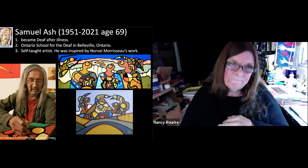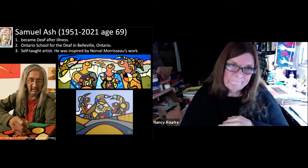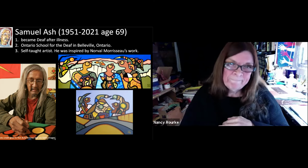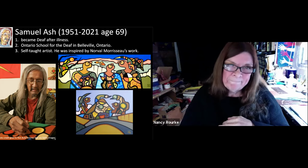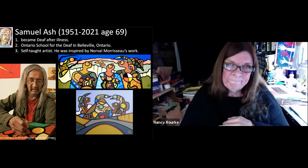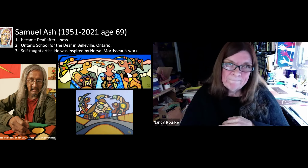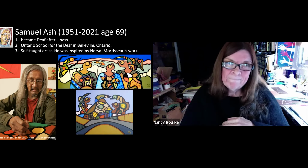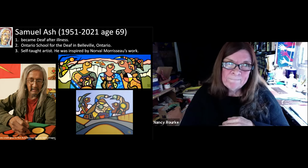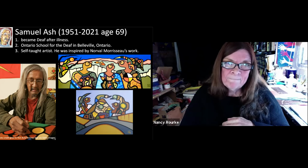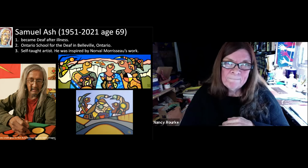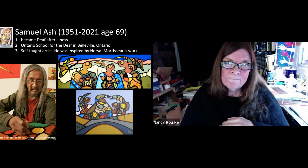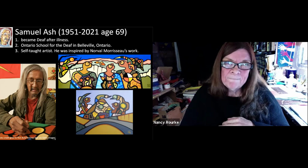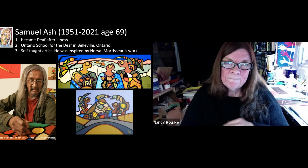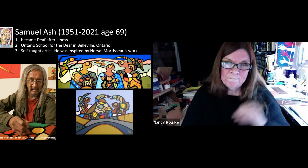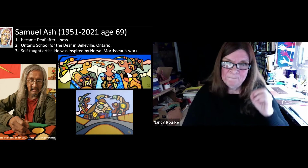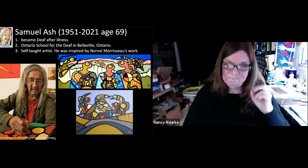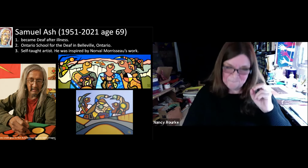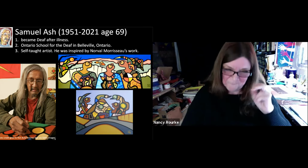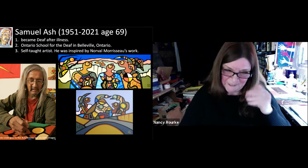21st. He was 69 years old.